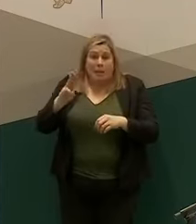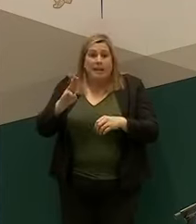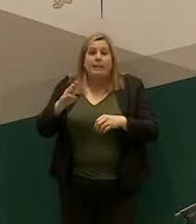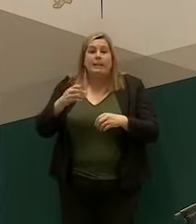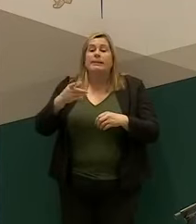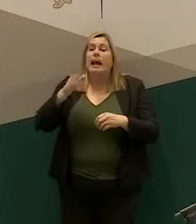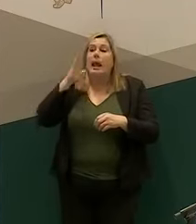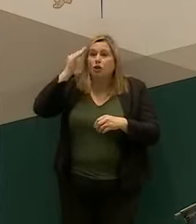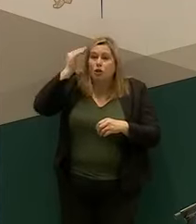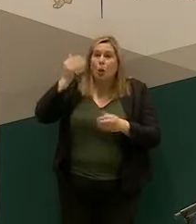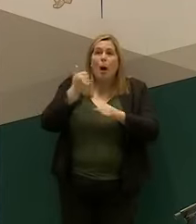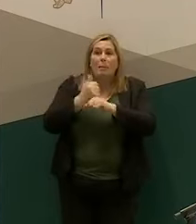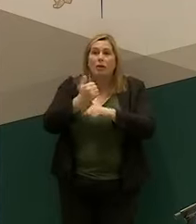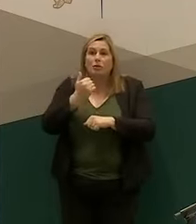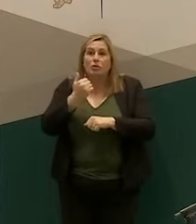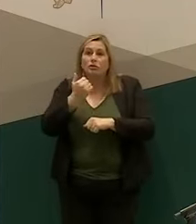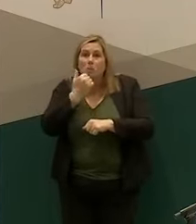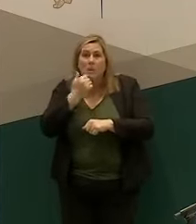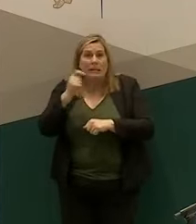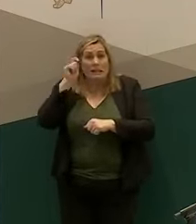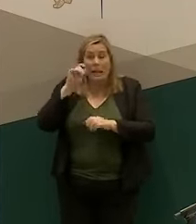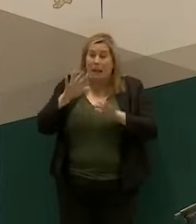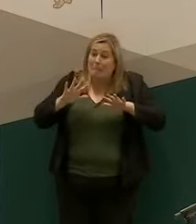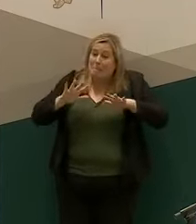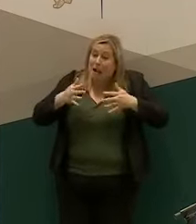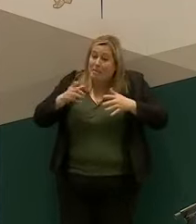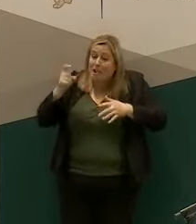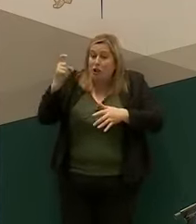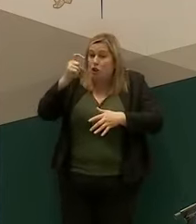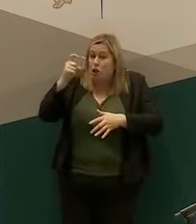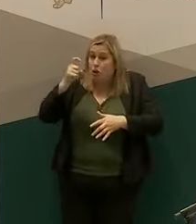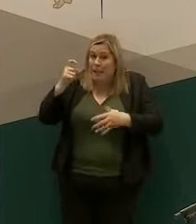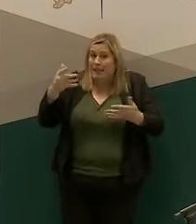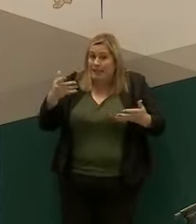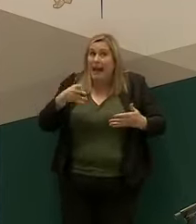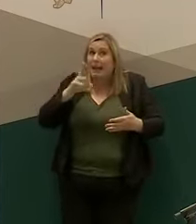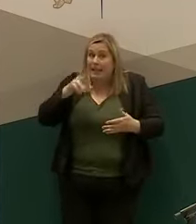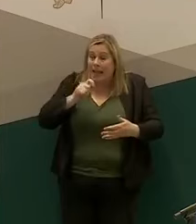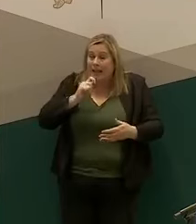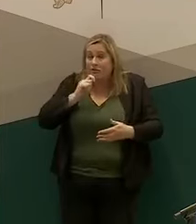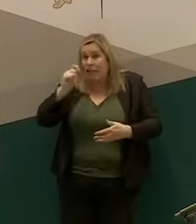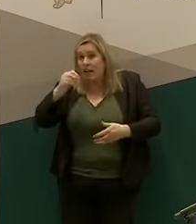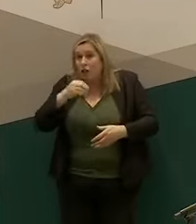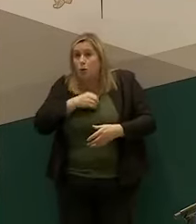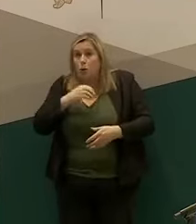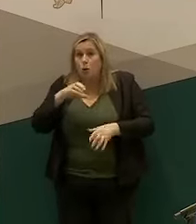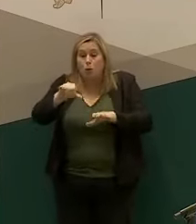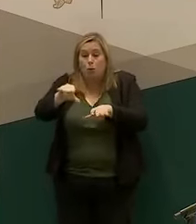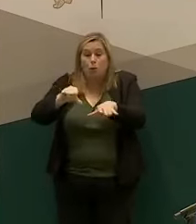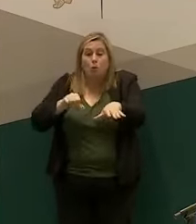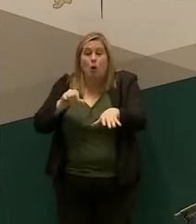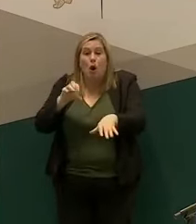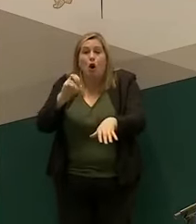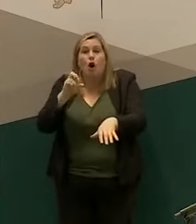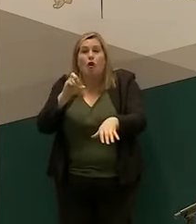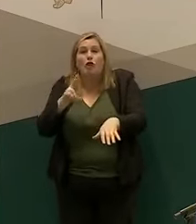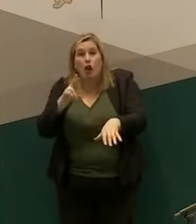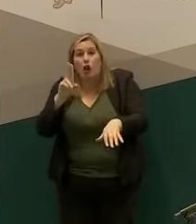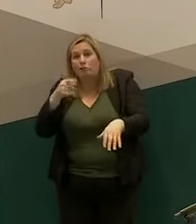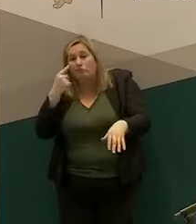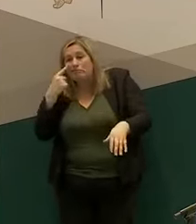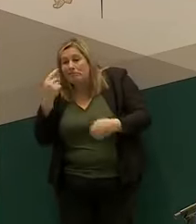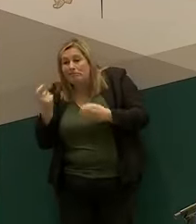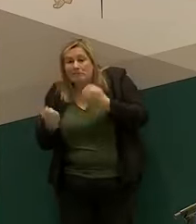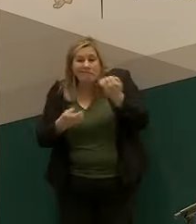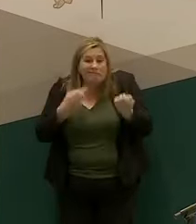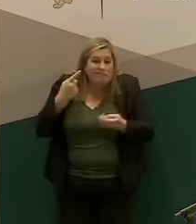this to both the public health authorities and to the coroners. And that doesn't always happen in as responsive a way as possible. And then to also raise with them